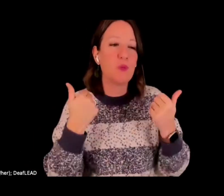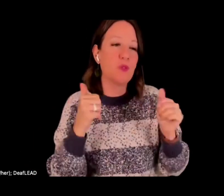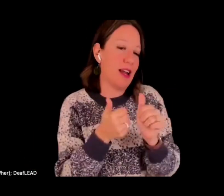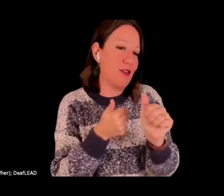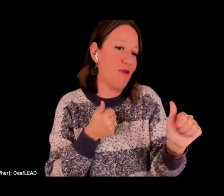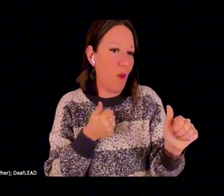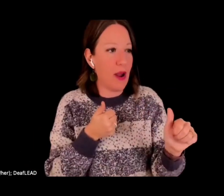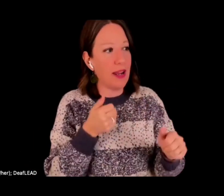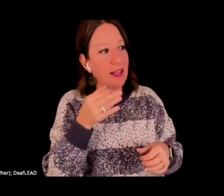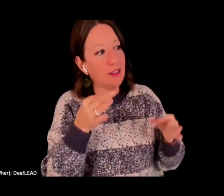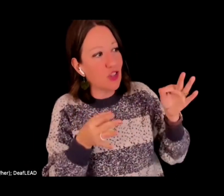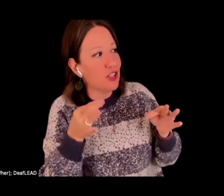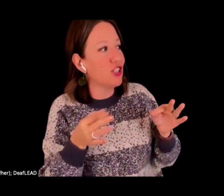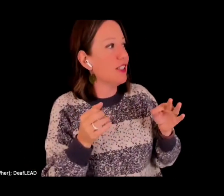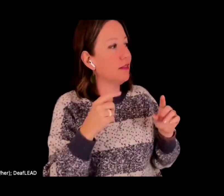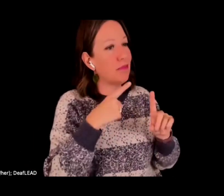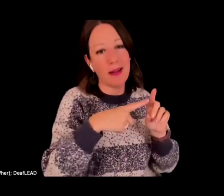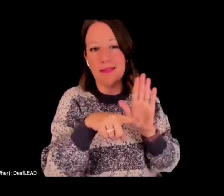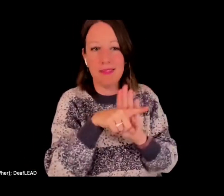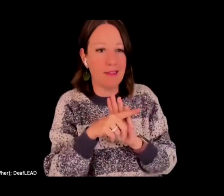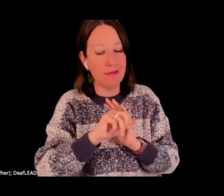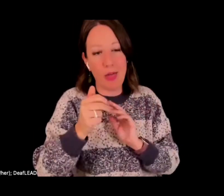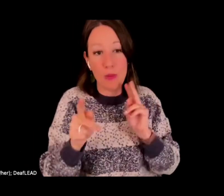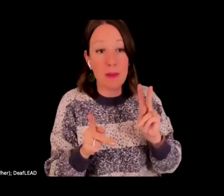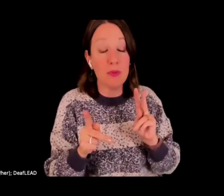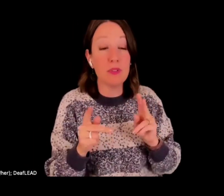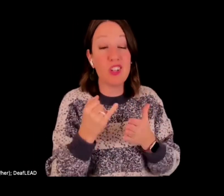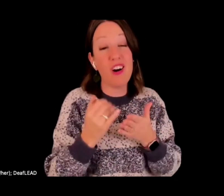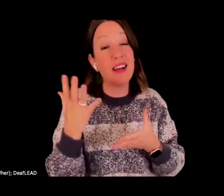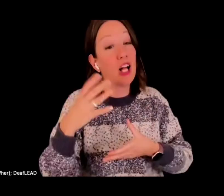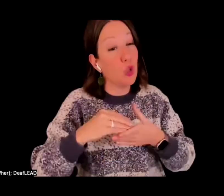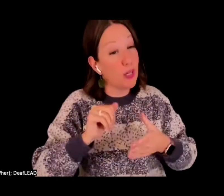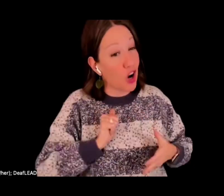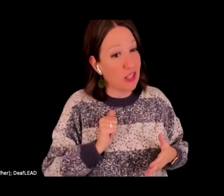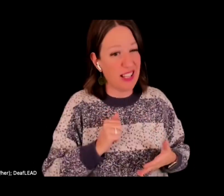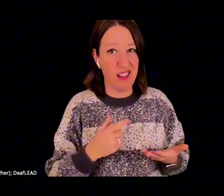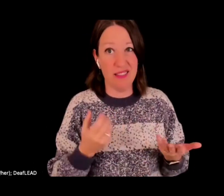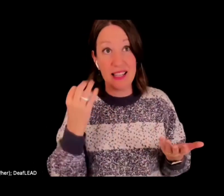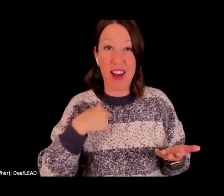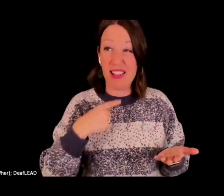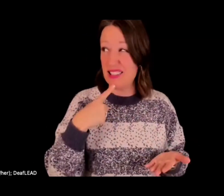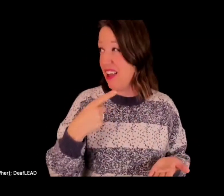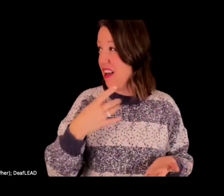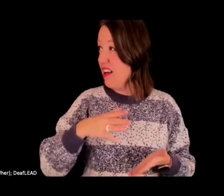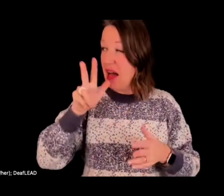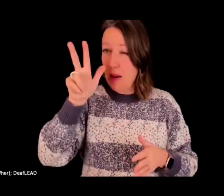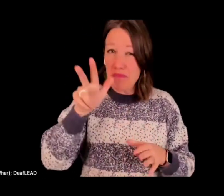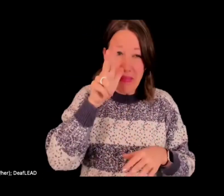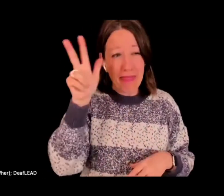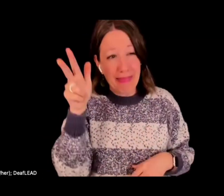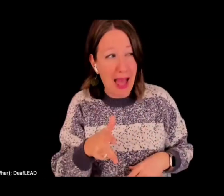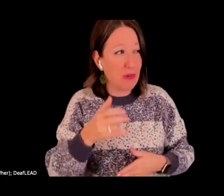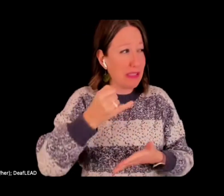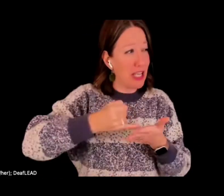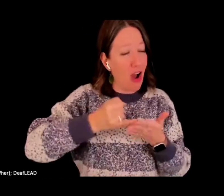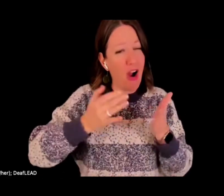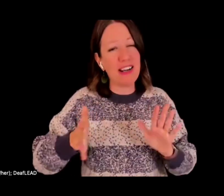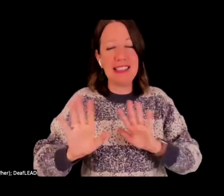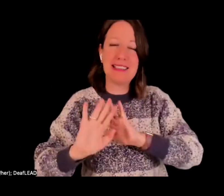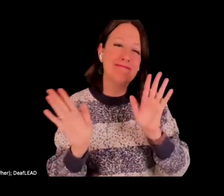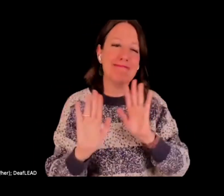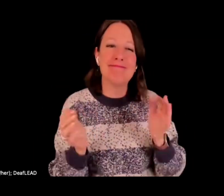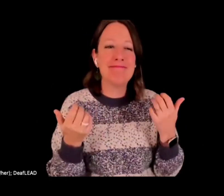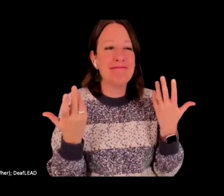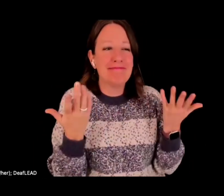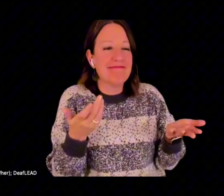doing this. So try to avoid any judgmental statements, whether positive or negative. That includes about our own selves.